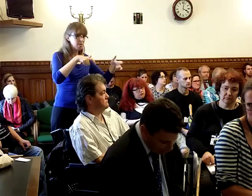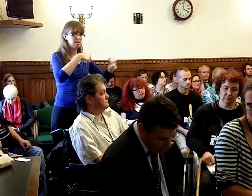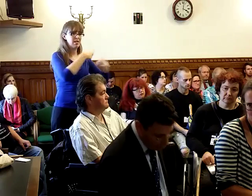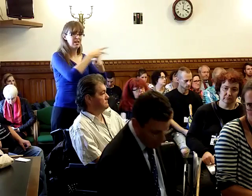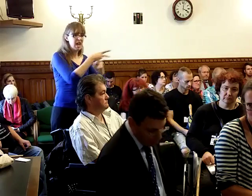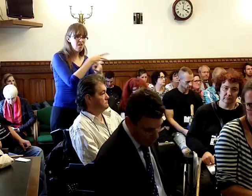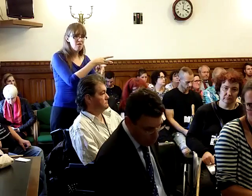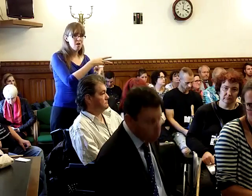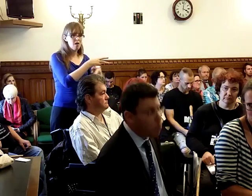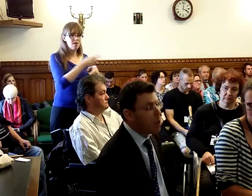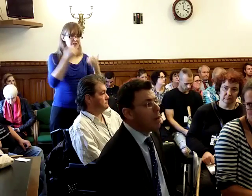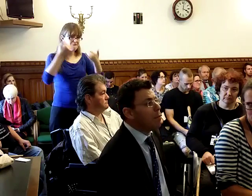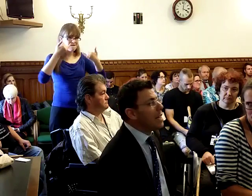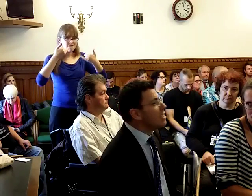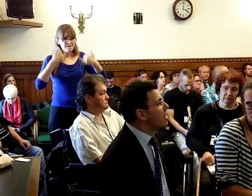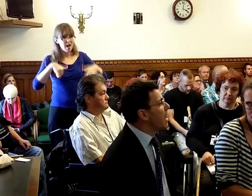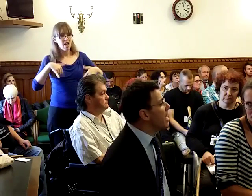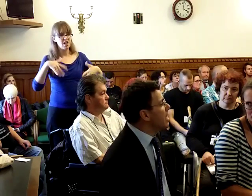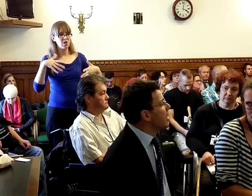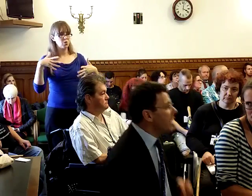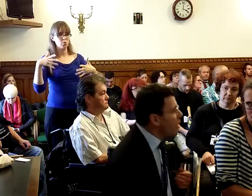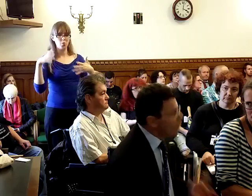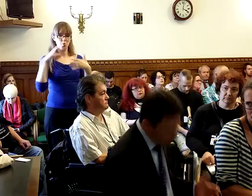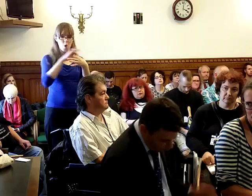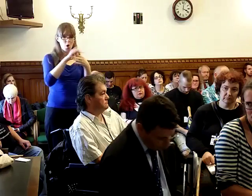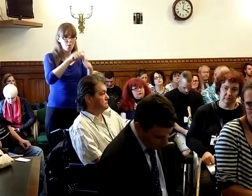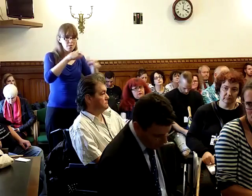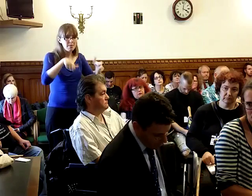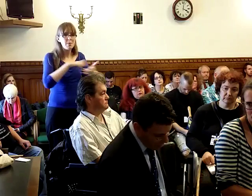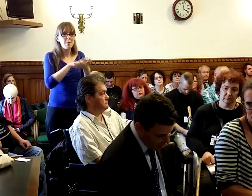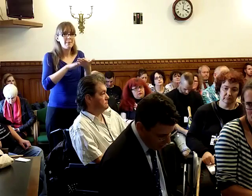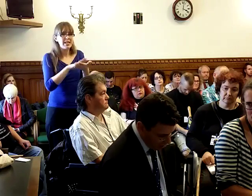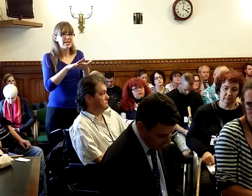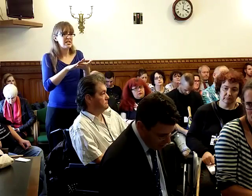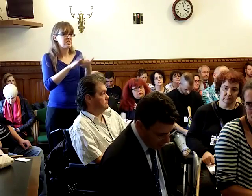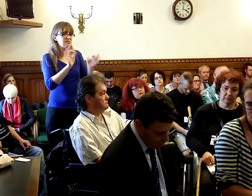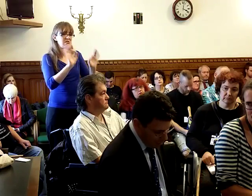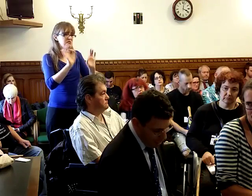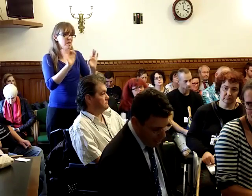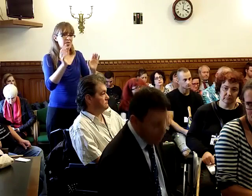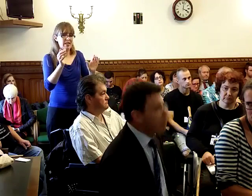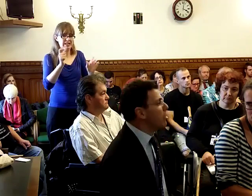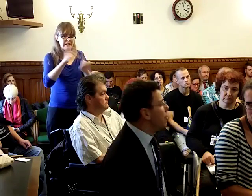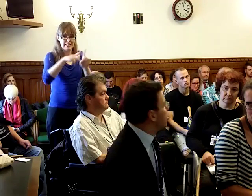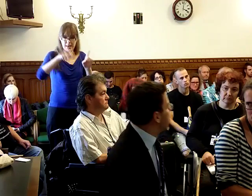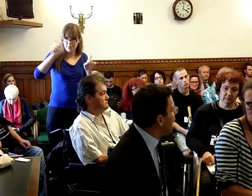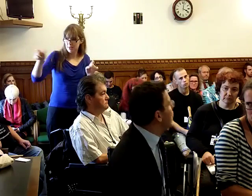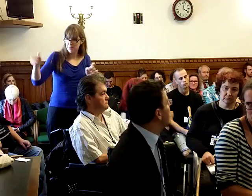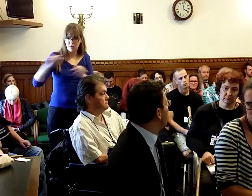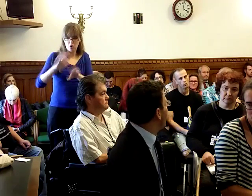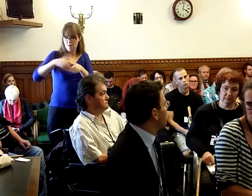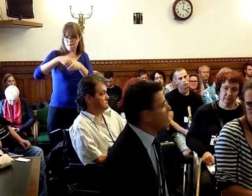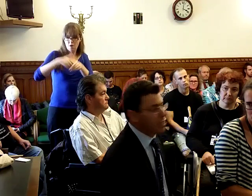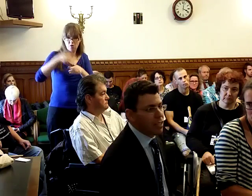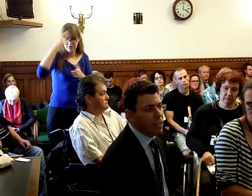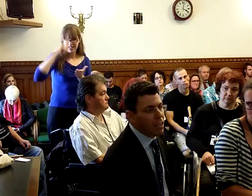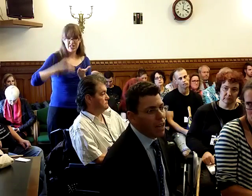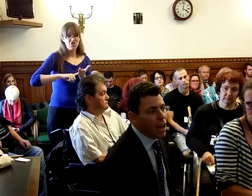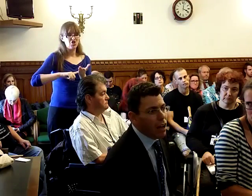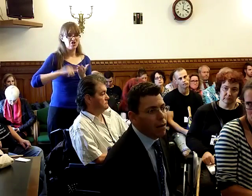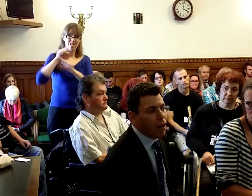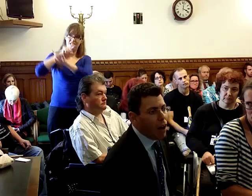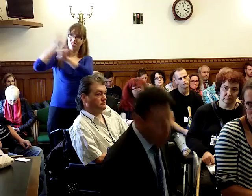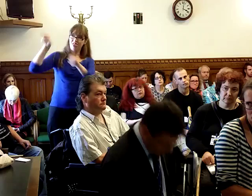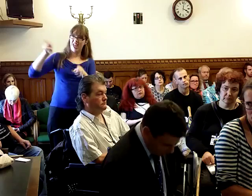that failing to work with people means that they don't involve them in decisions. They produce plans without